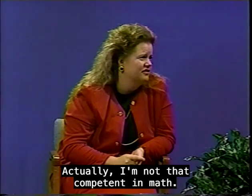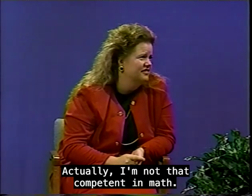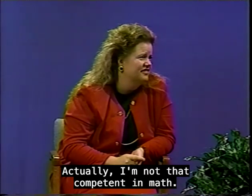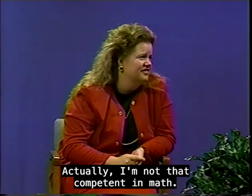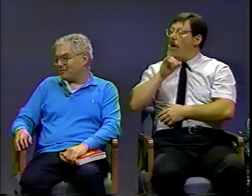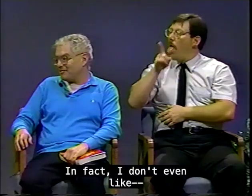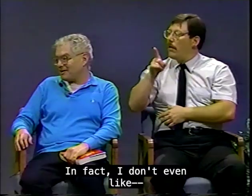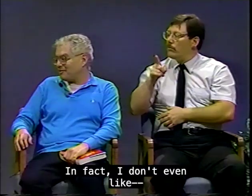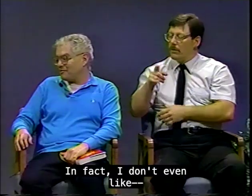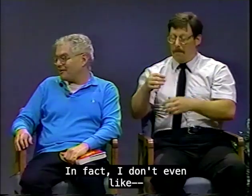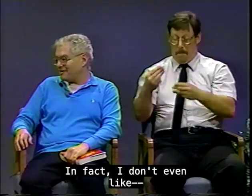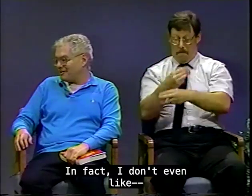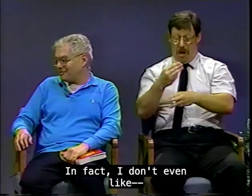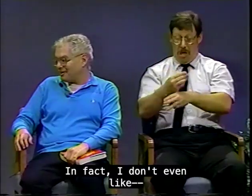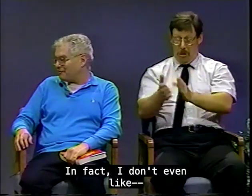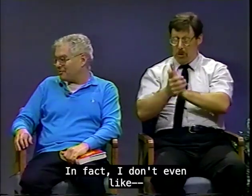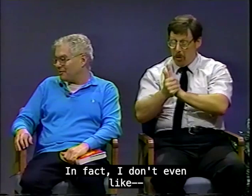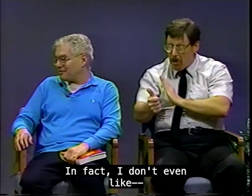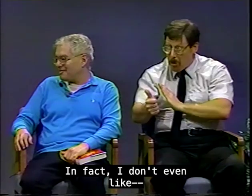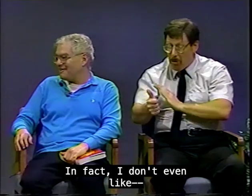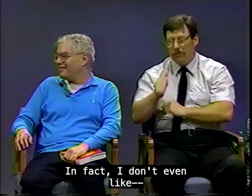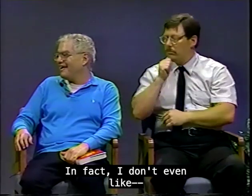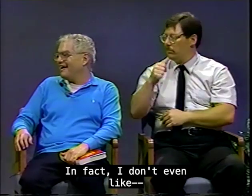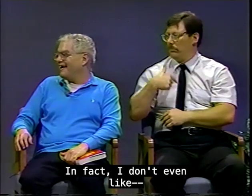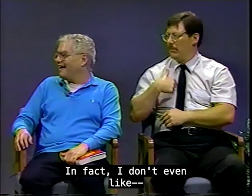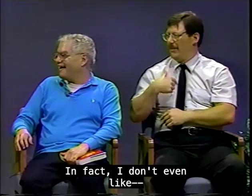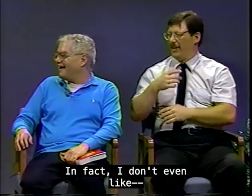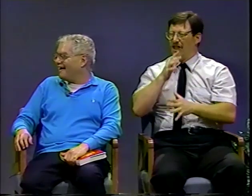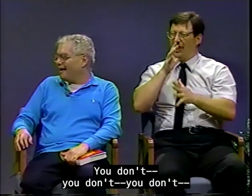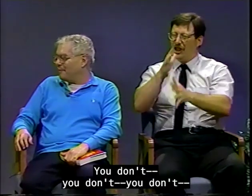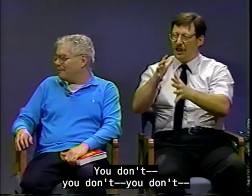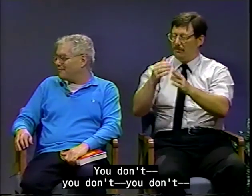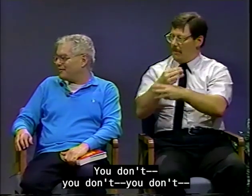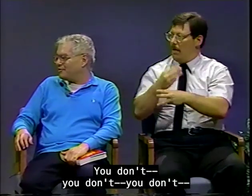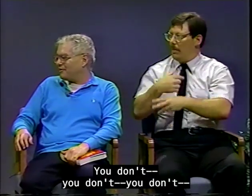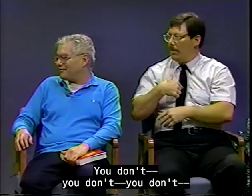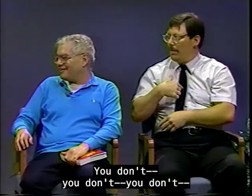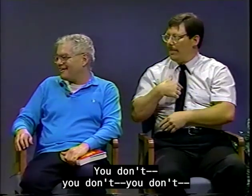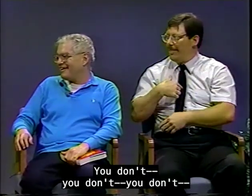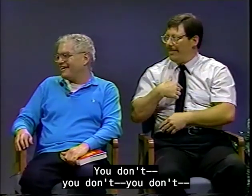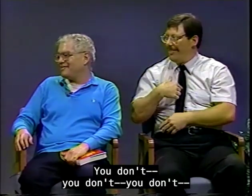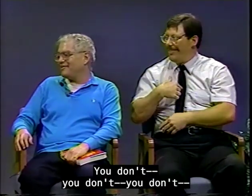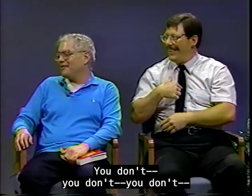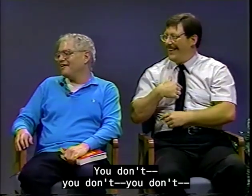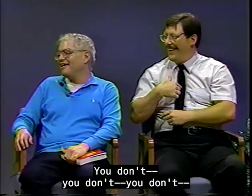not that competent in math. In fact, I don't like it very much. You don't,